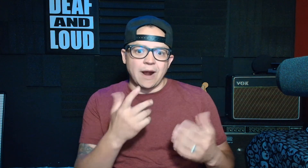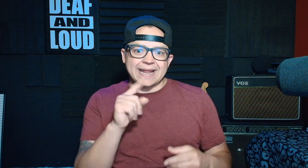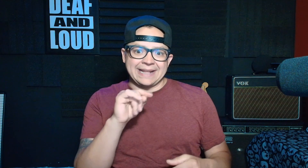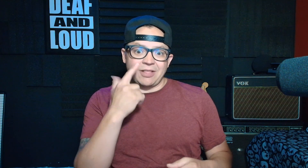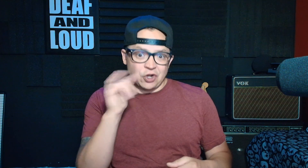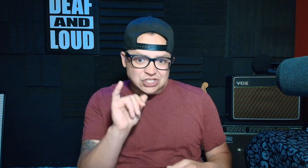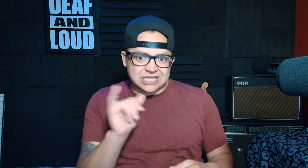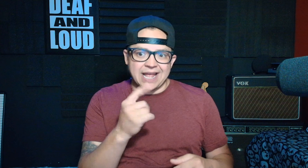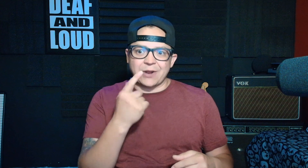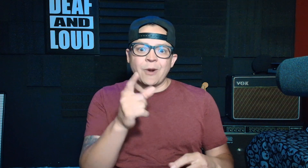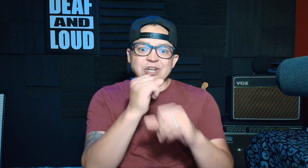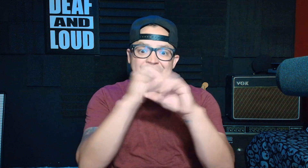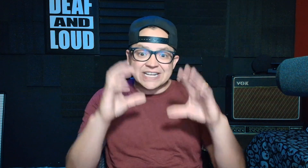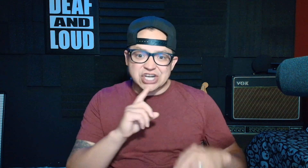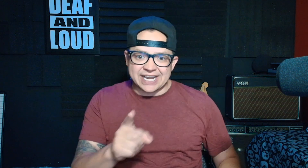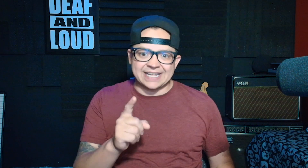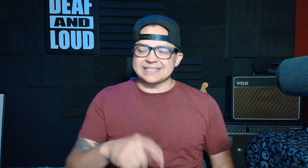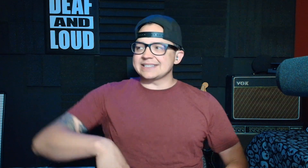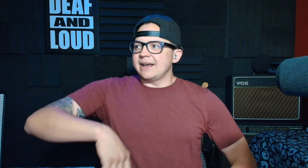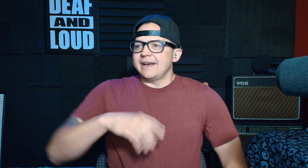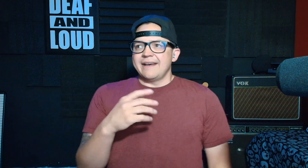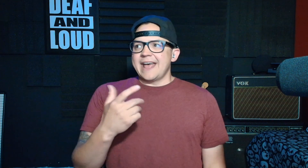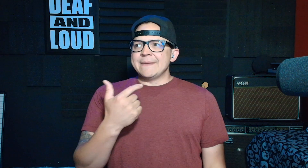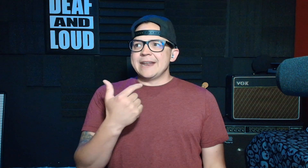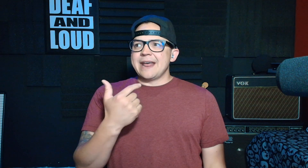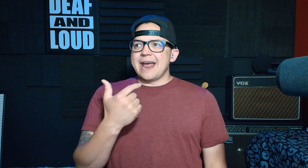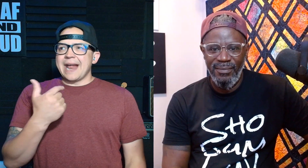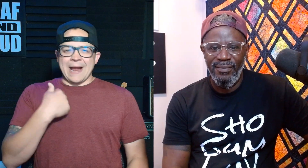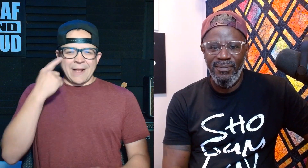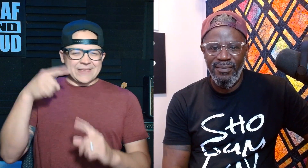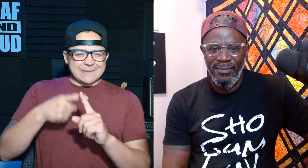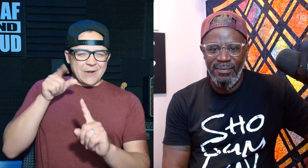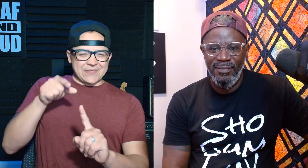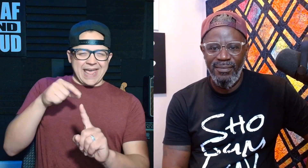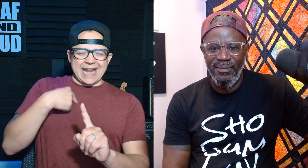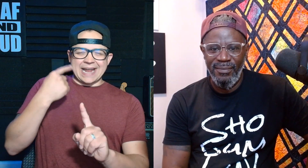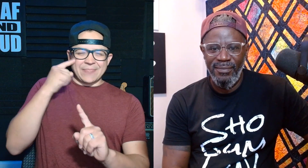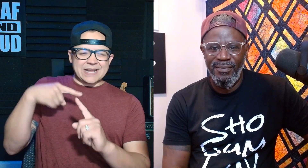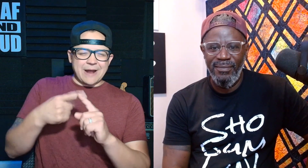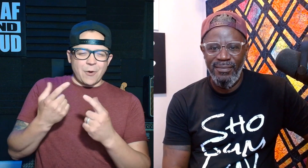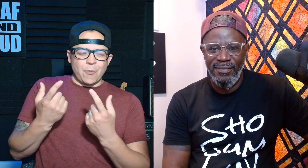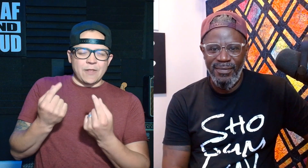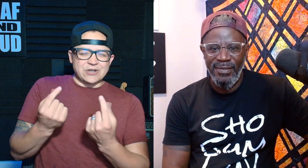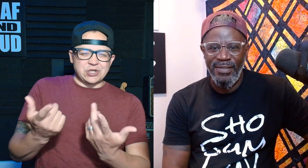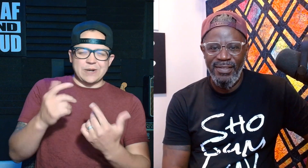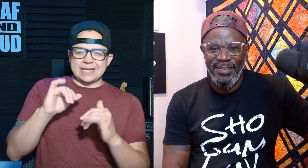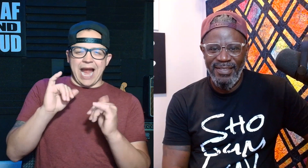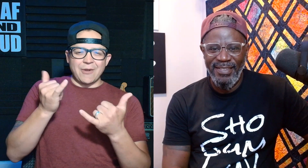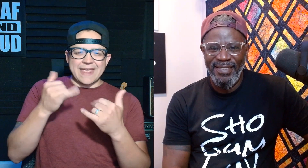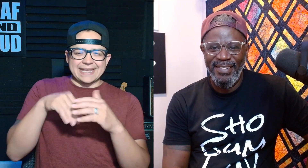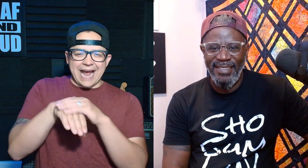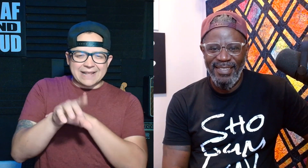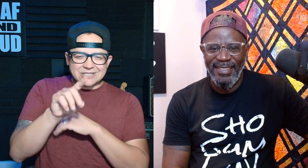of what it looks like, what your vision is. I mean, I think about that. I think about what they're